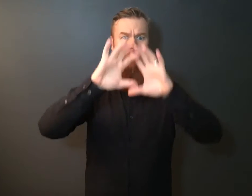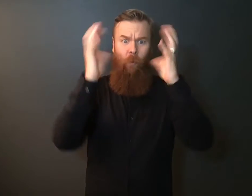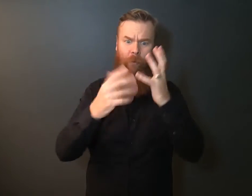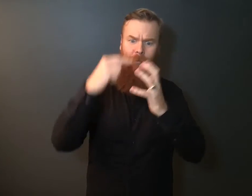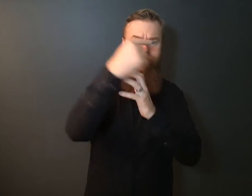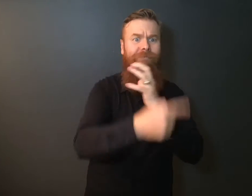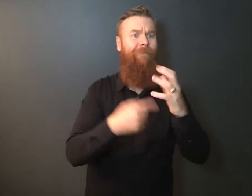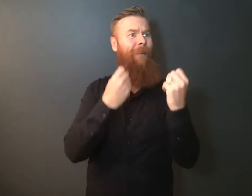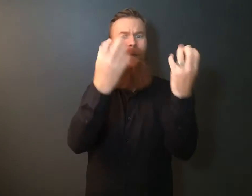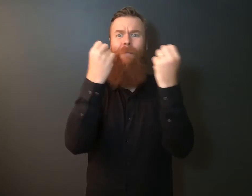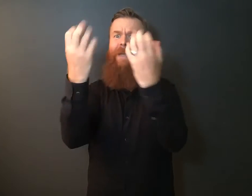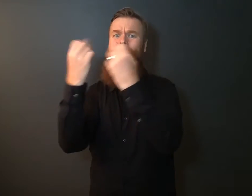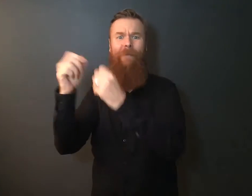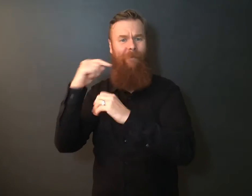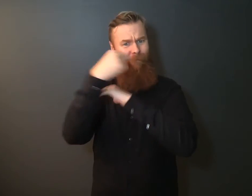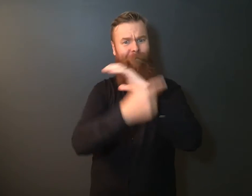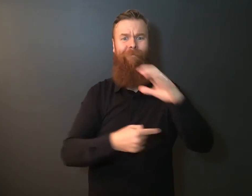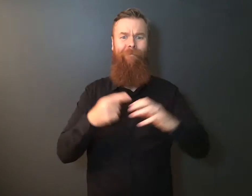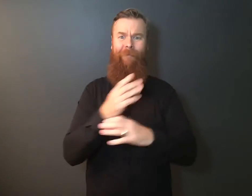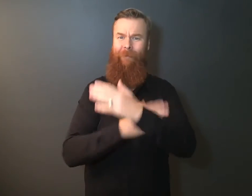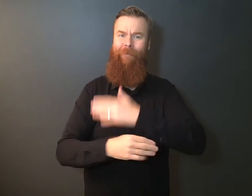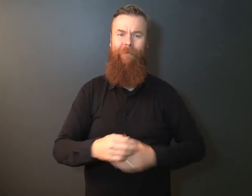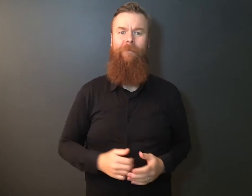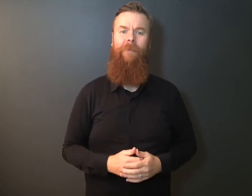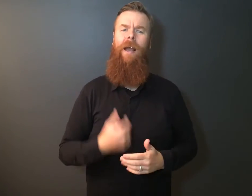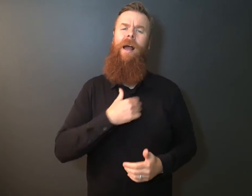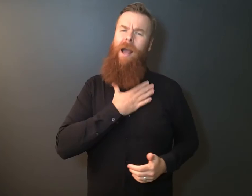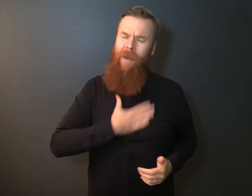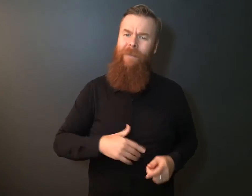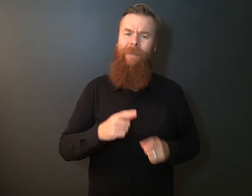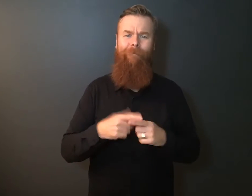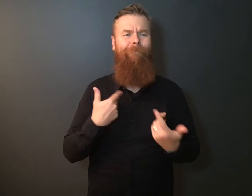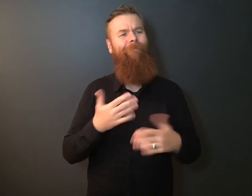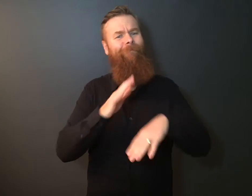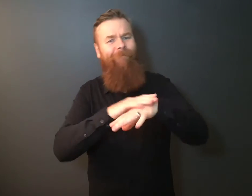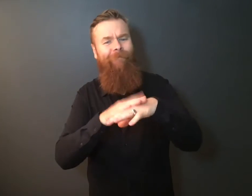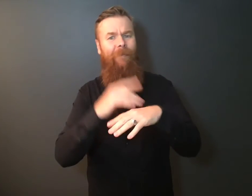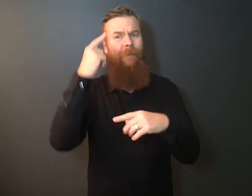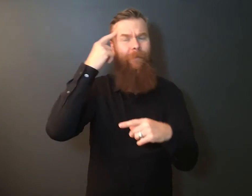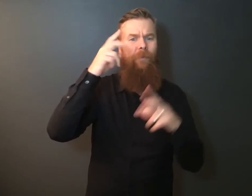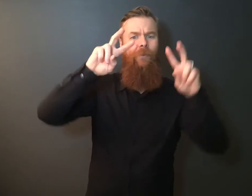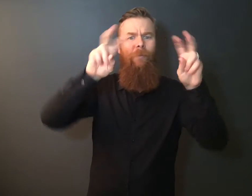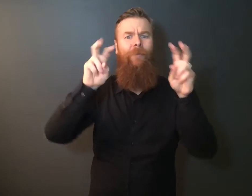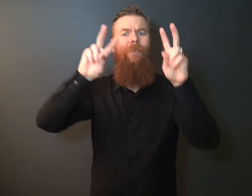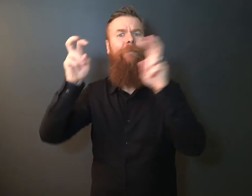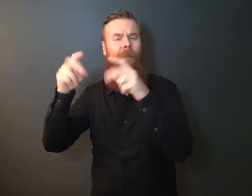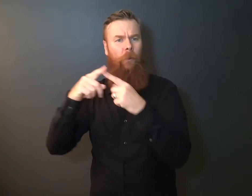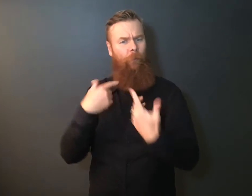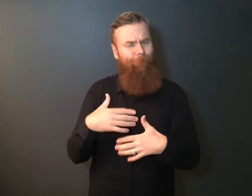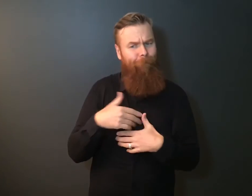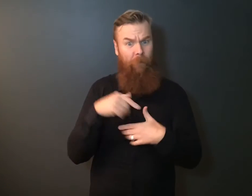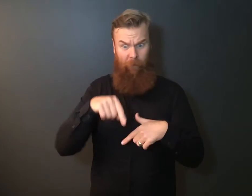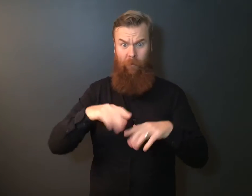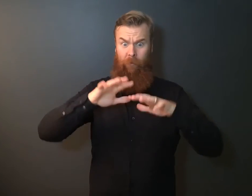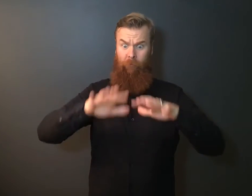raise our topics and concerns during the actual Global Disability Summit. And that's why we have